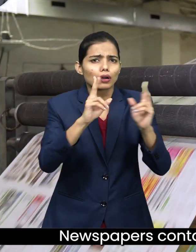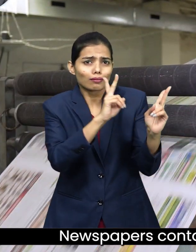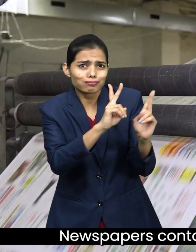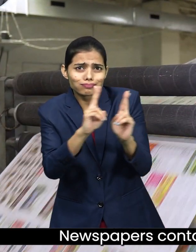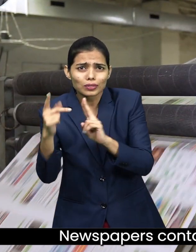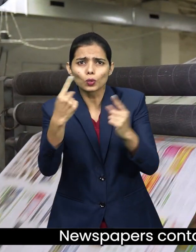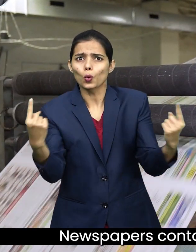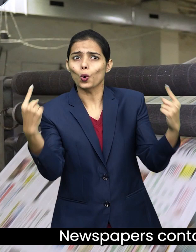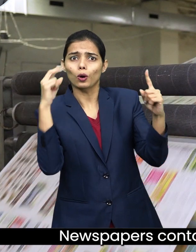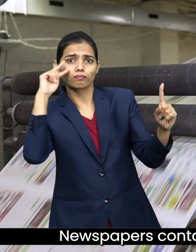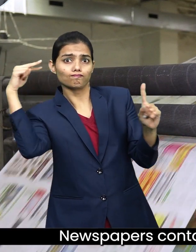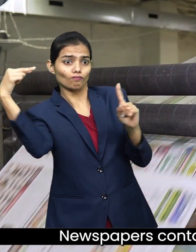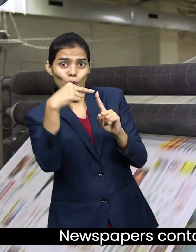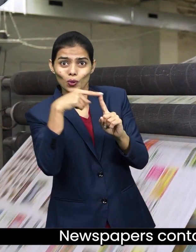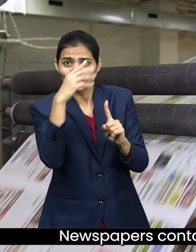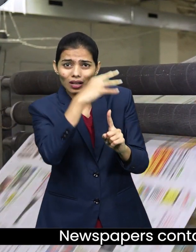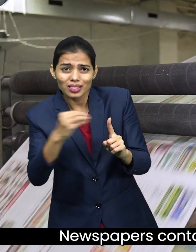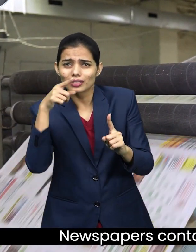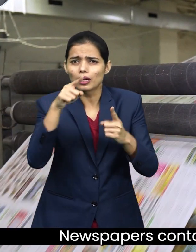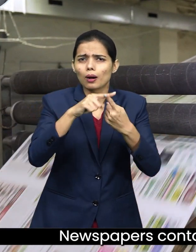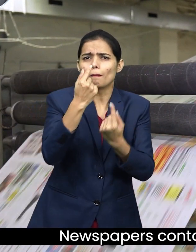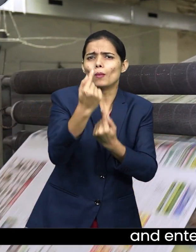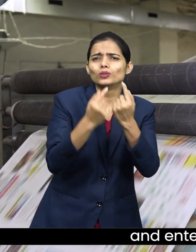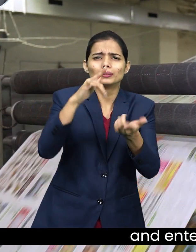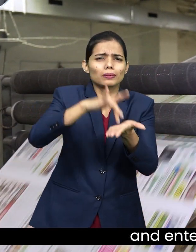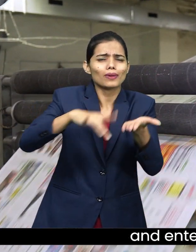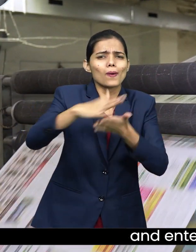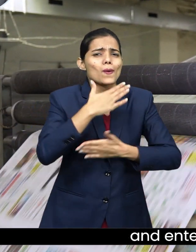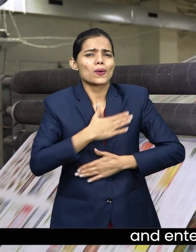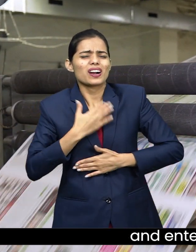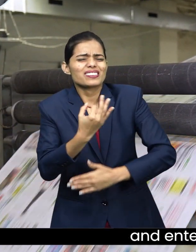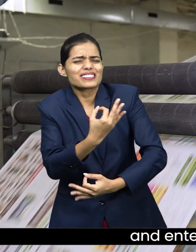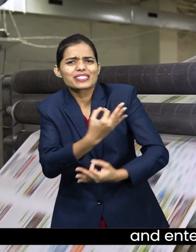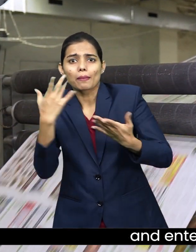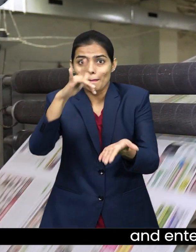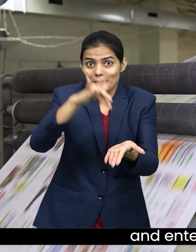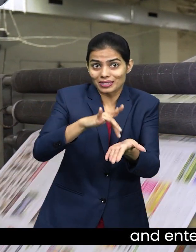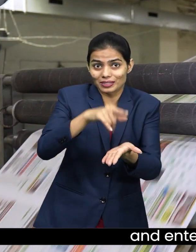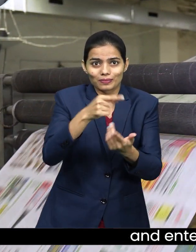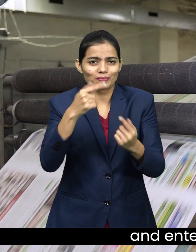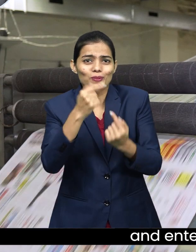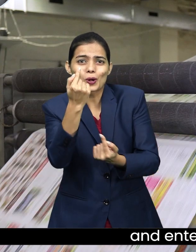Newspaper contain news, editorials, opinions, and entertainment content.